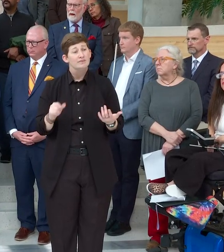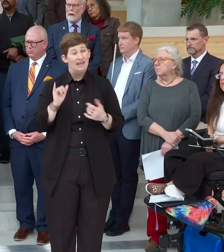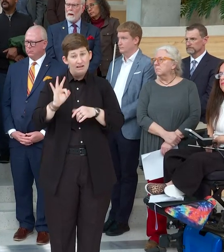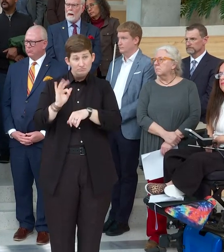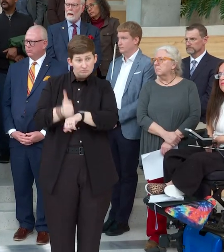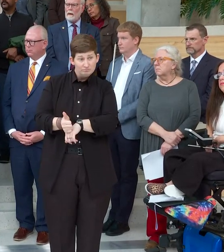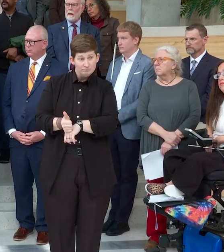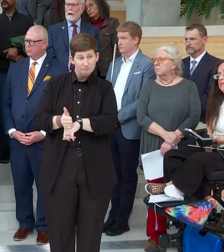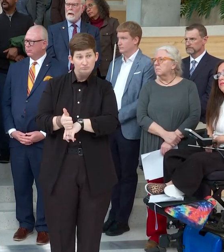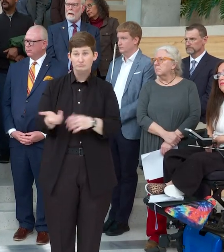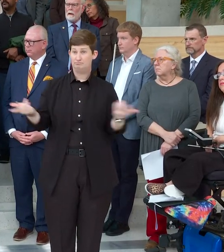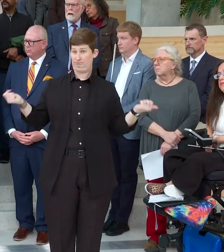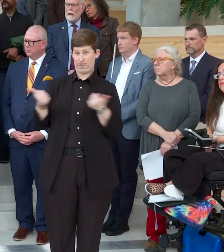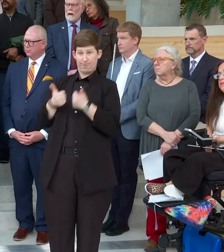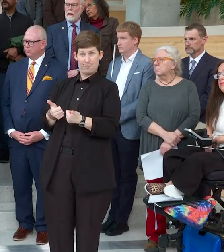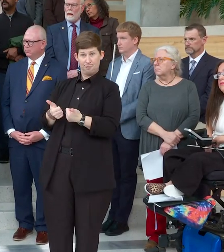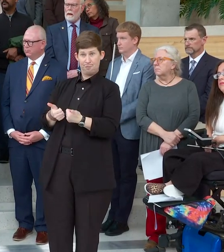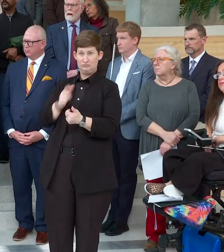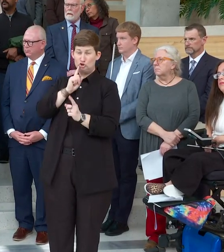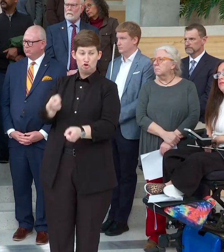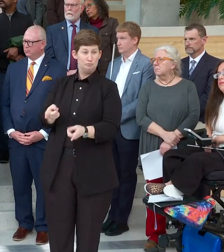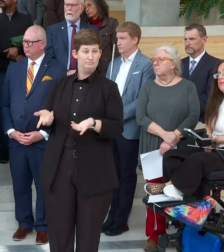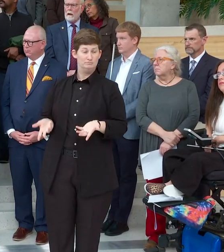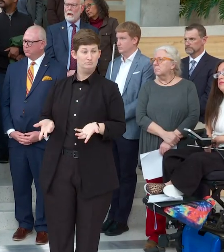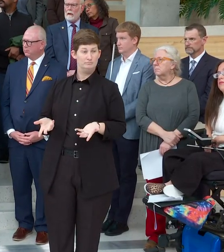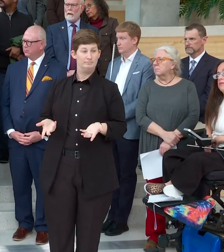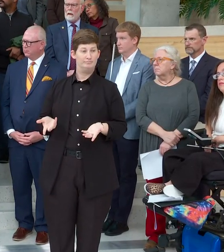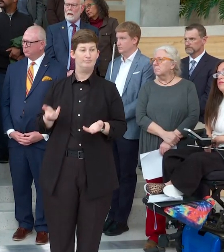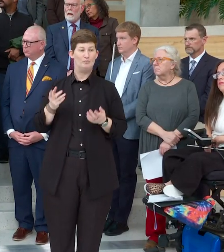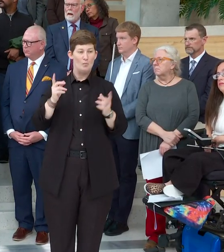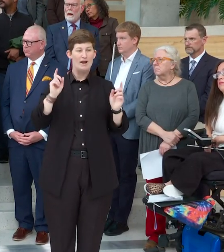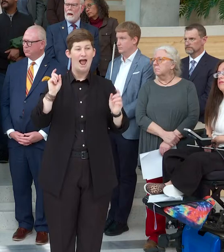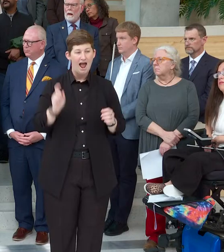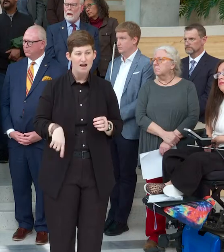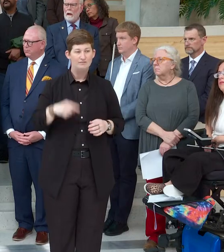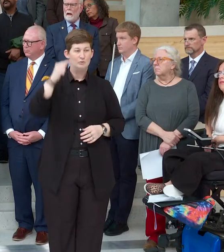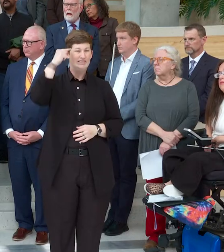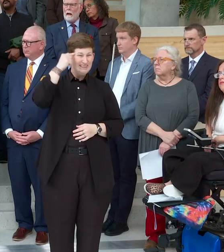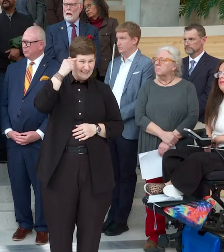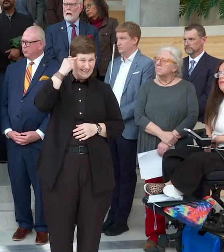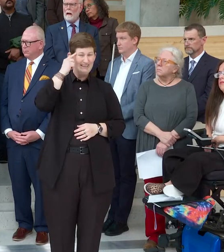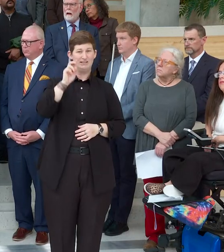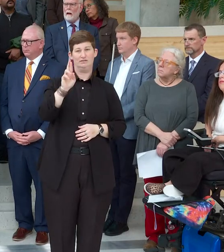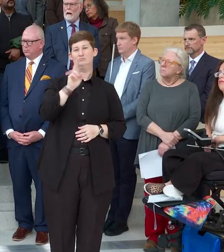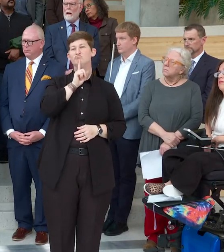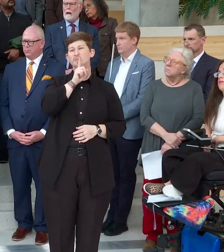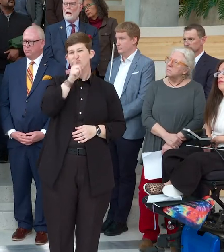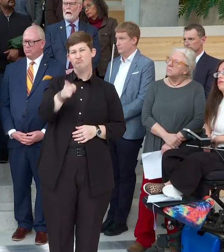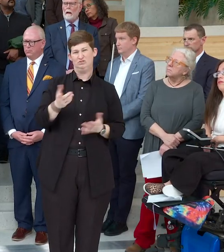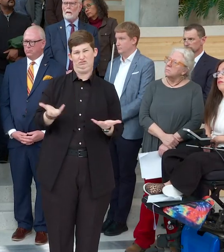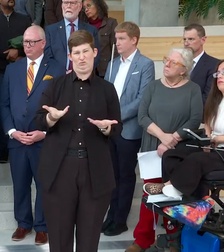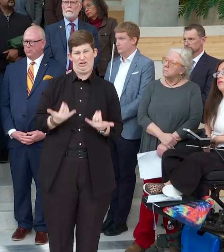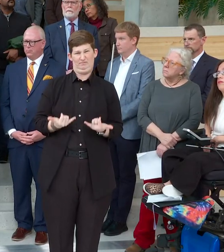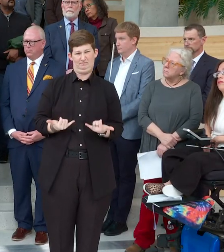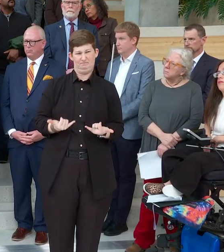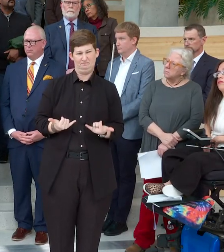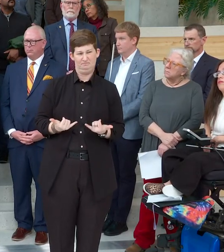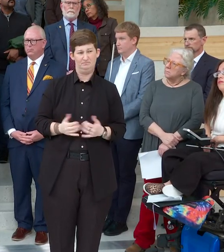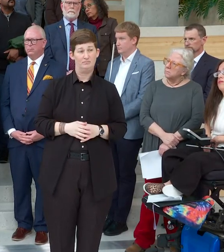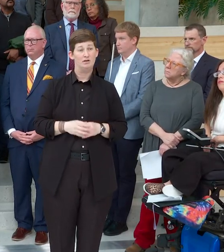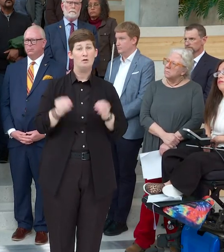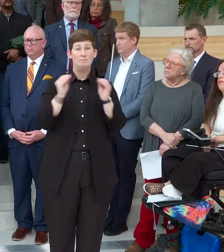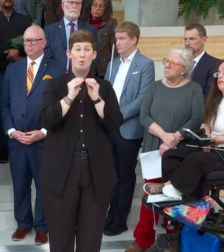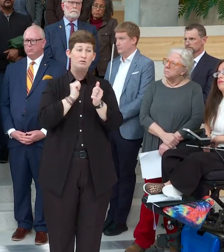a solution. But again, we have to be operating in reality. If we can get more competition in the